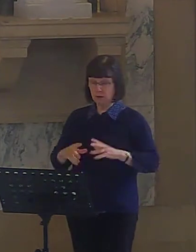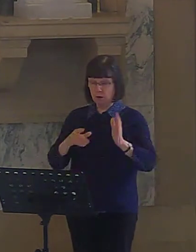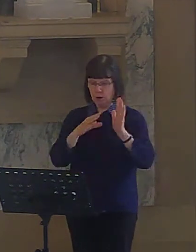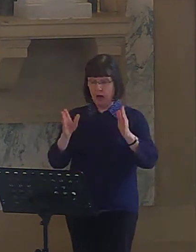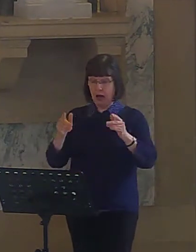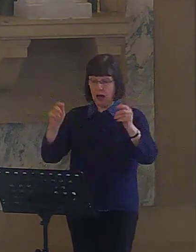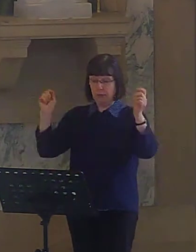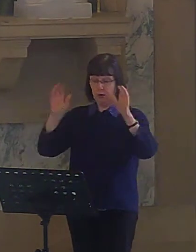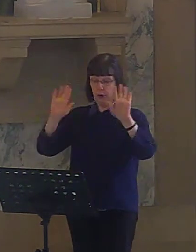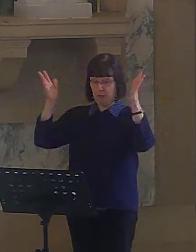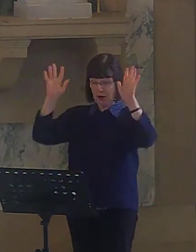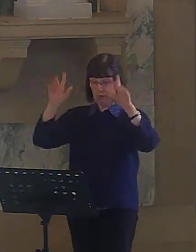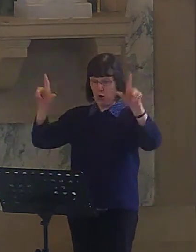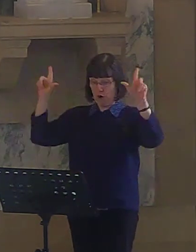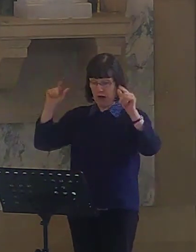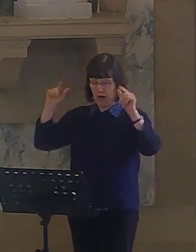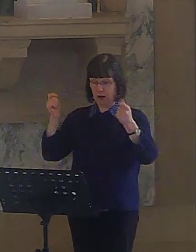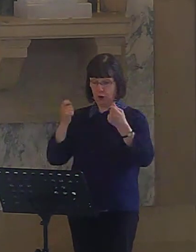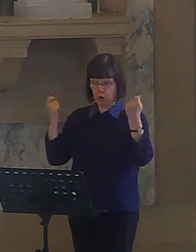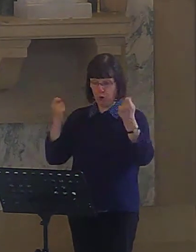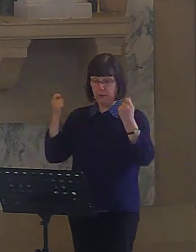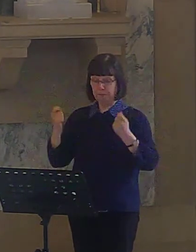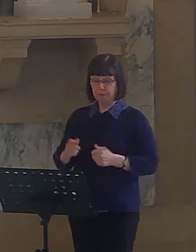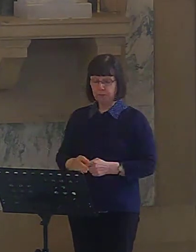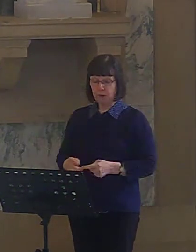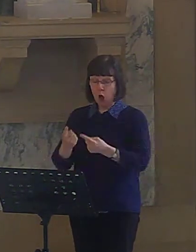Lord, alleluia.